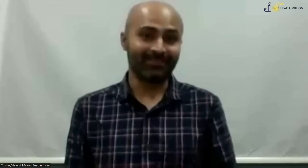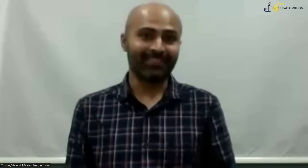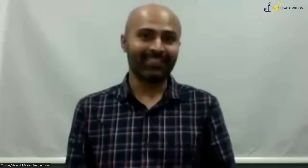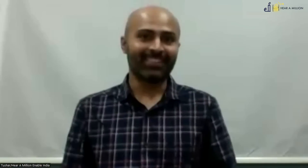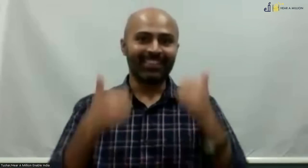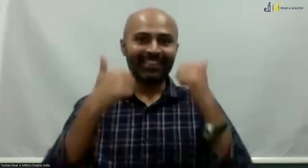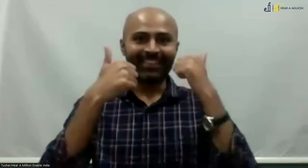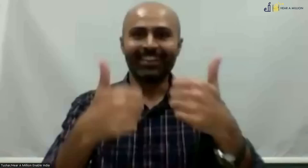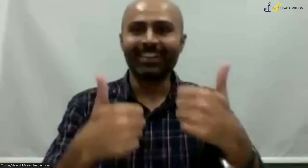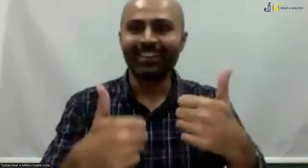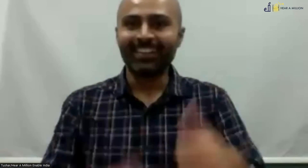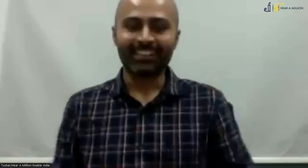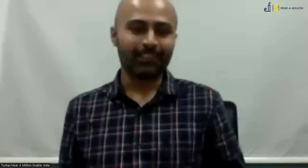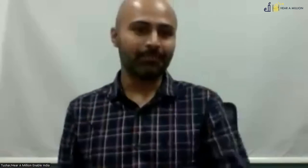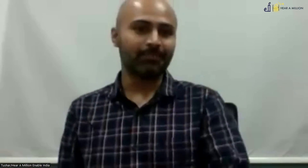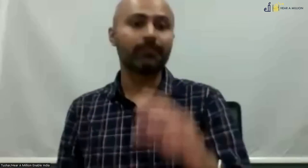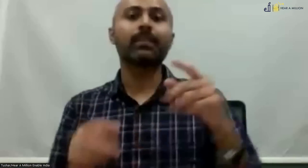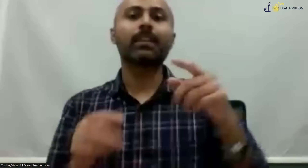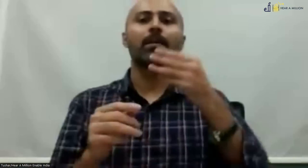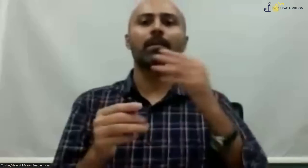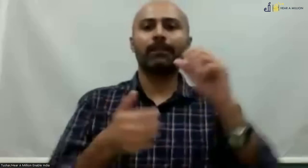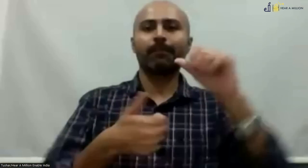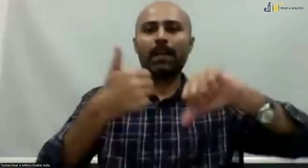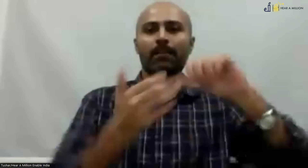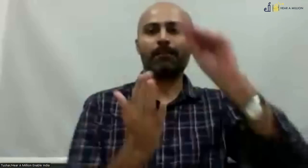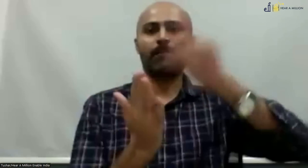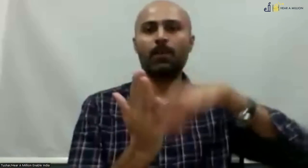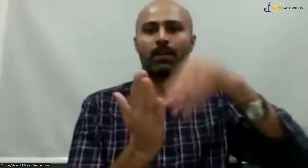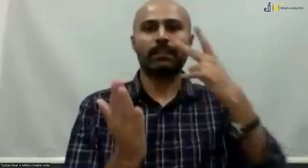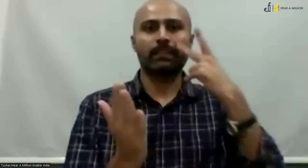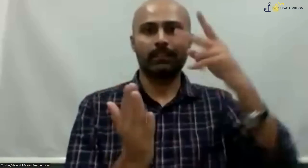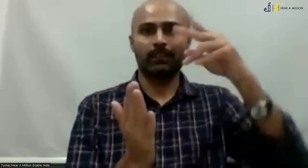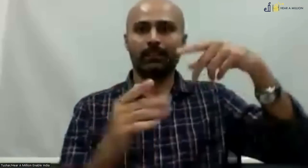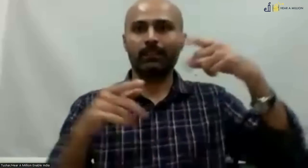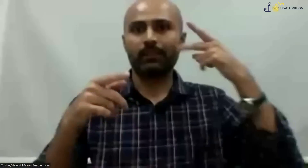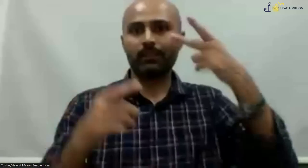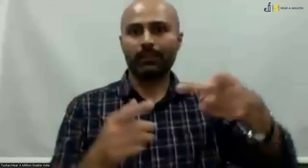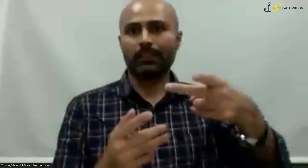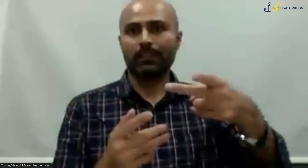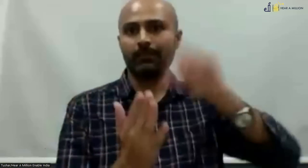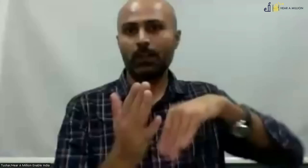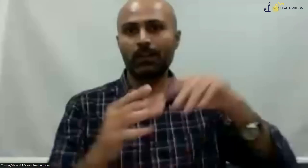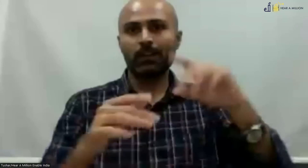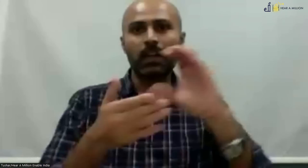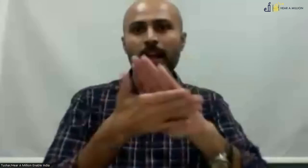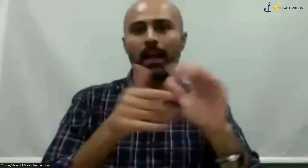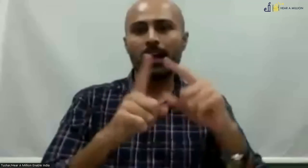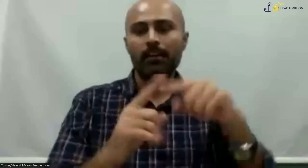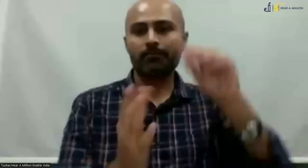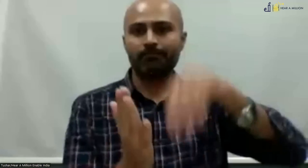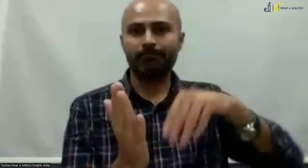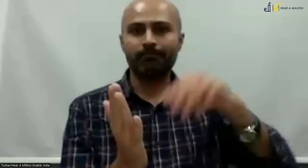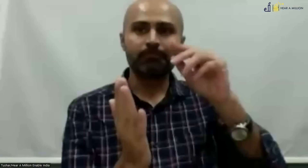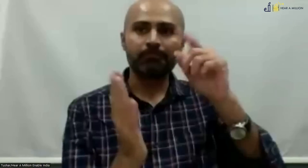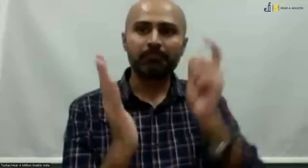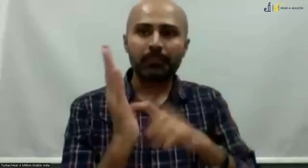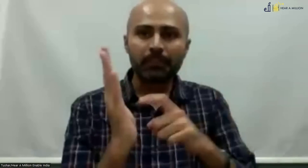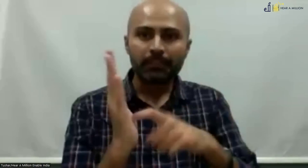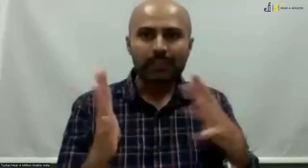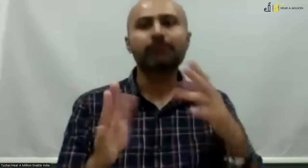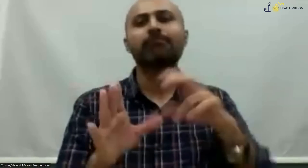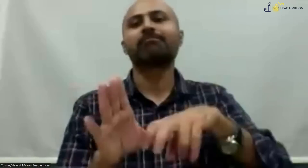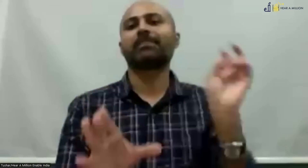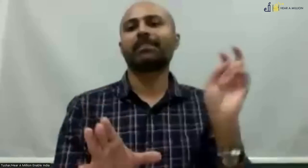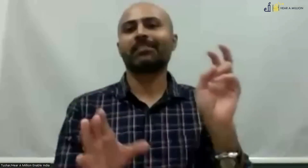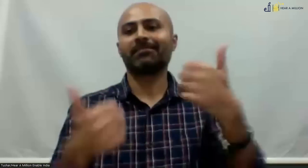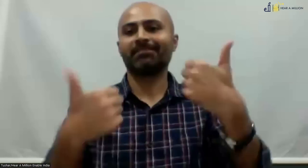participants, for being so patient and being with us for the entire duration of the program and being with us and seeing the program. But do